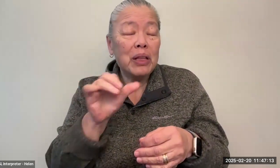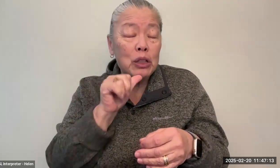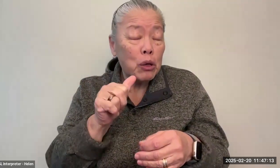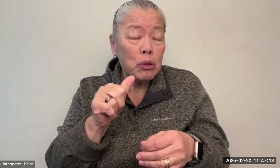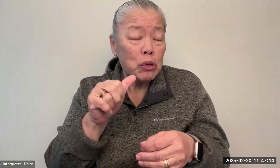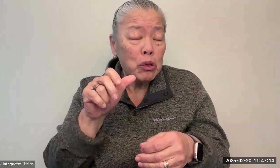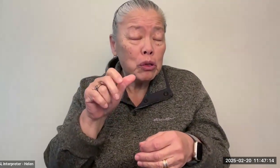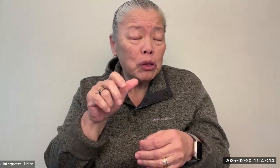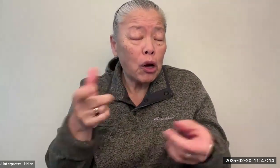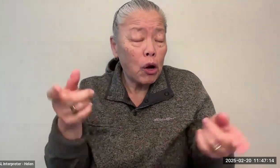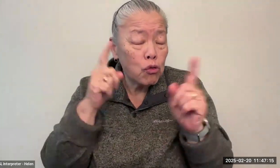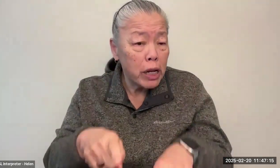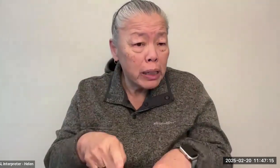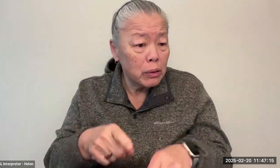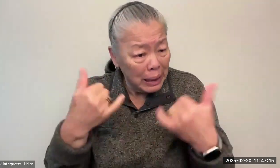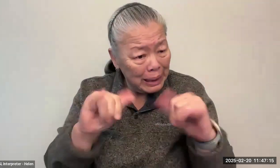Well,